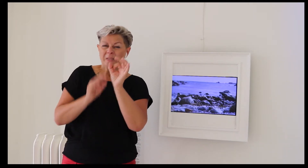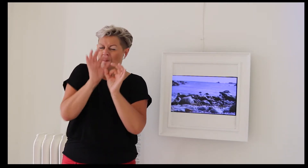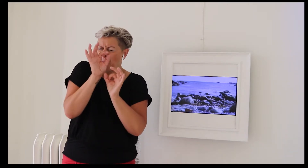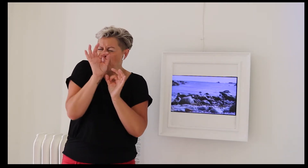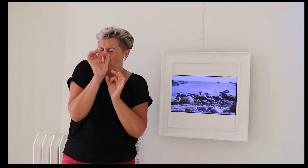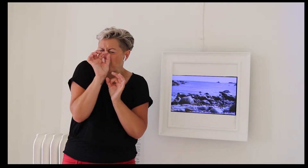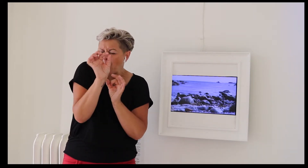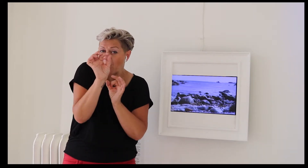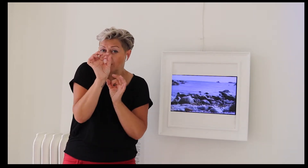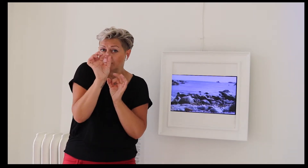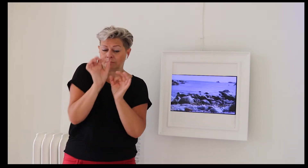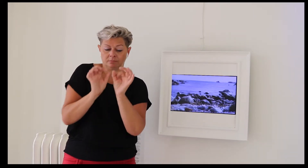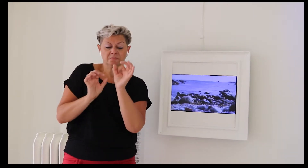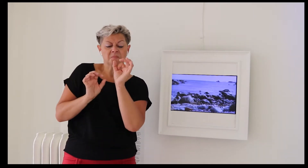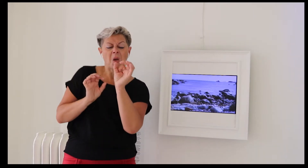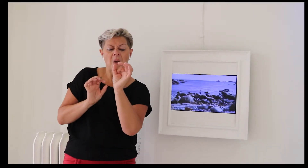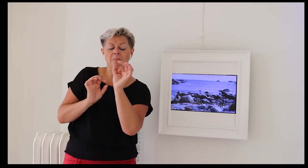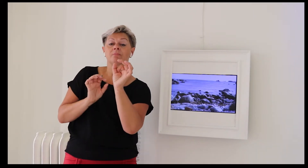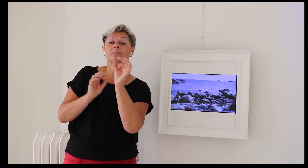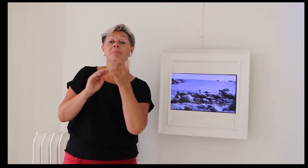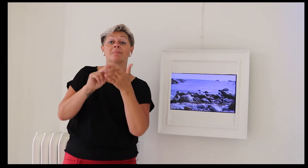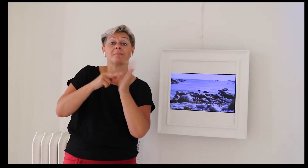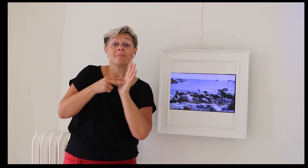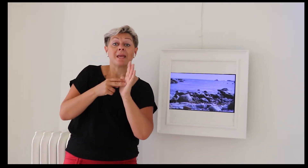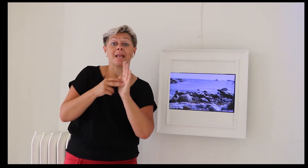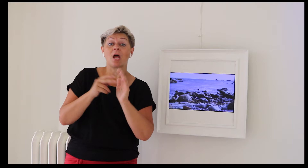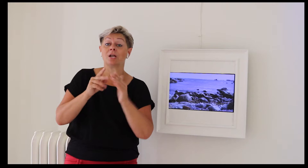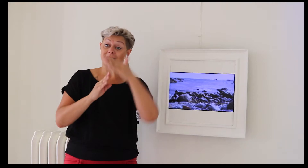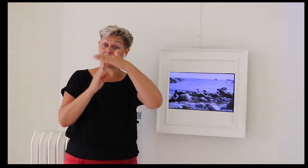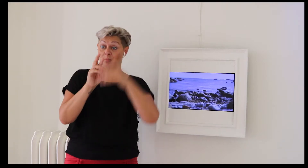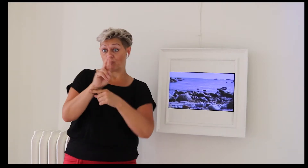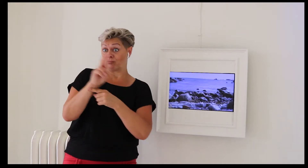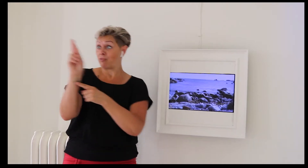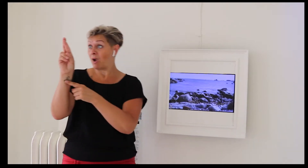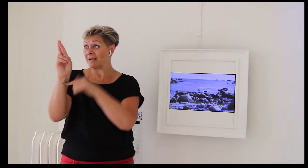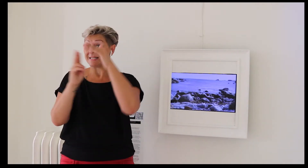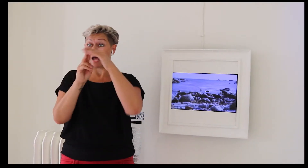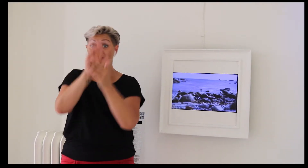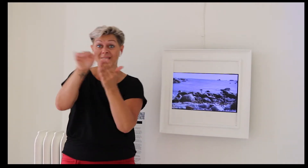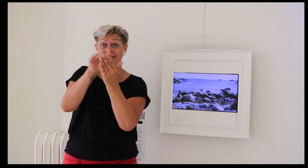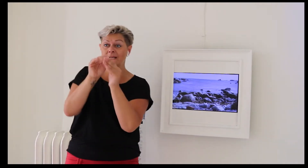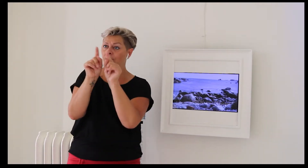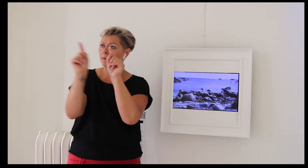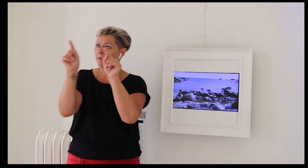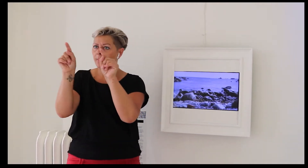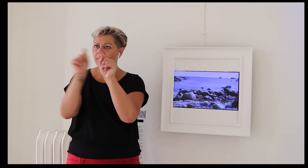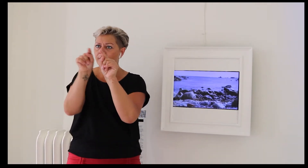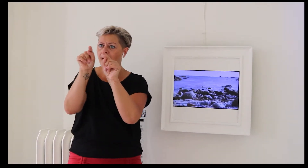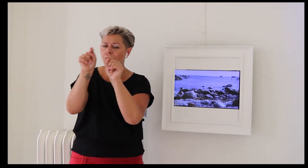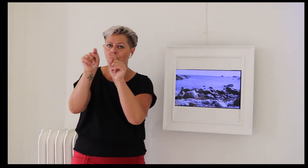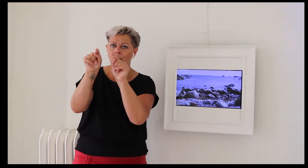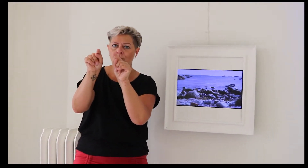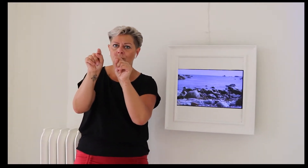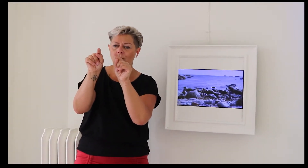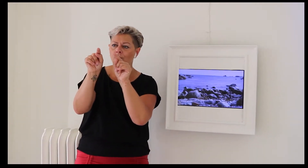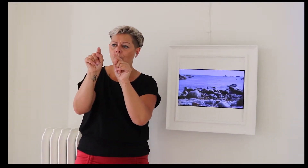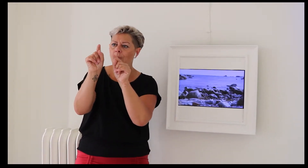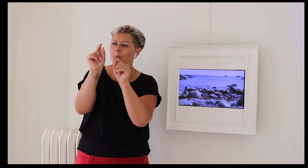the smallest yet, and it's positioned halfway between the top right and the top center of the scene. It covers 2